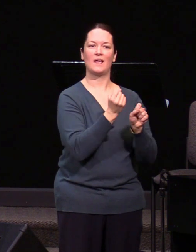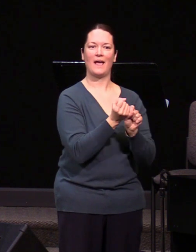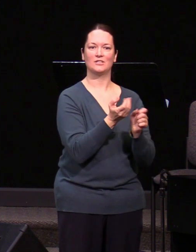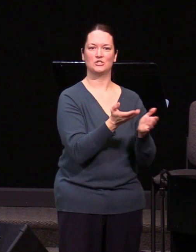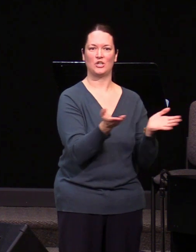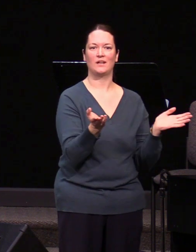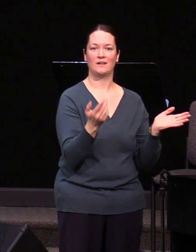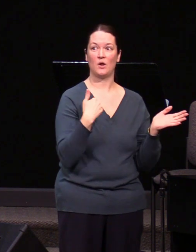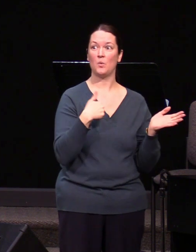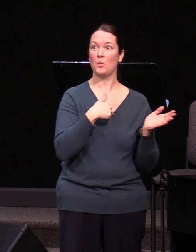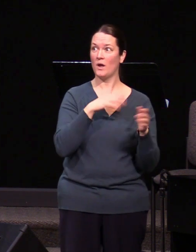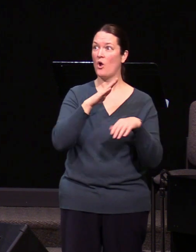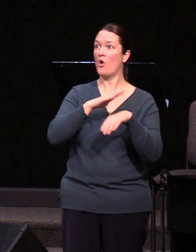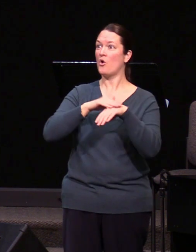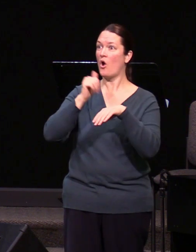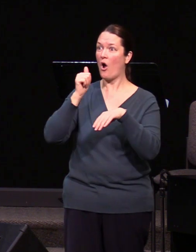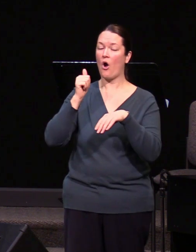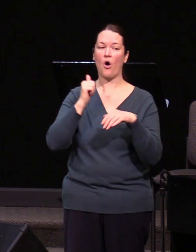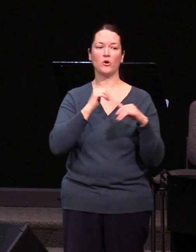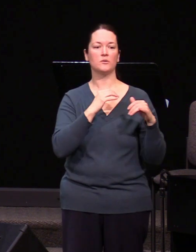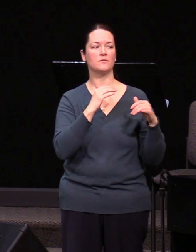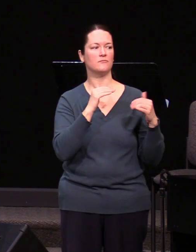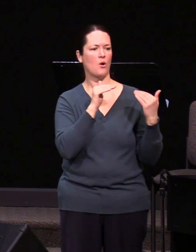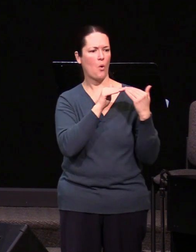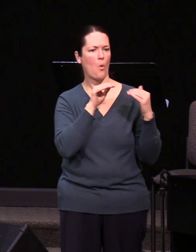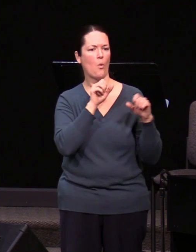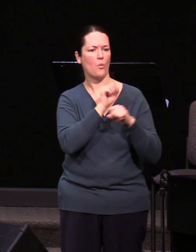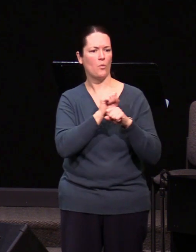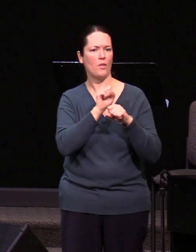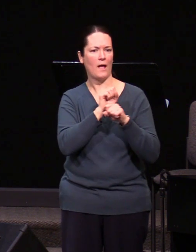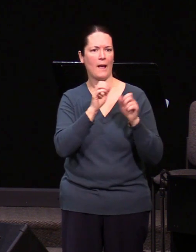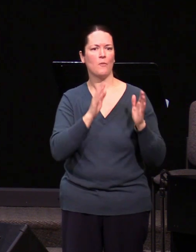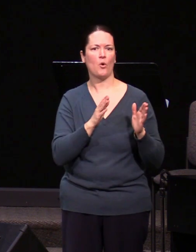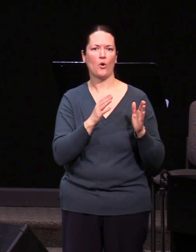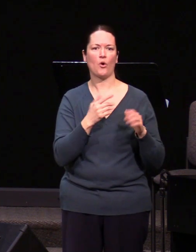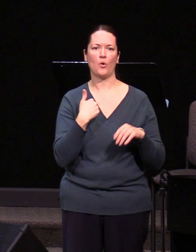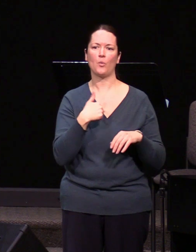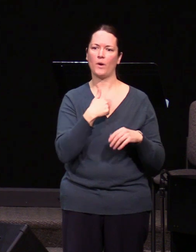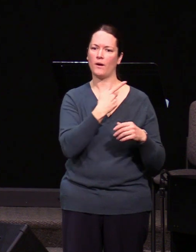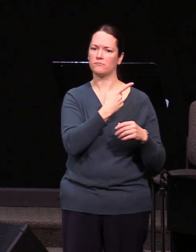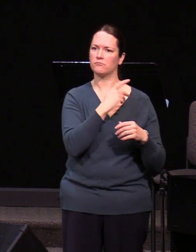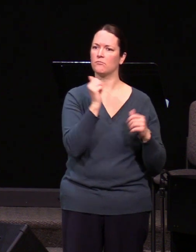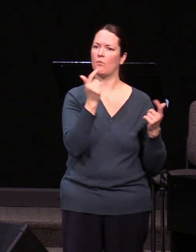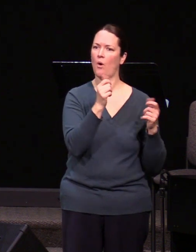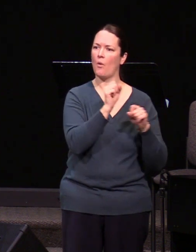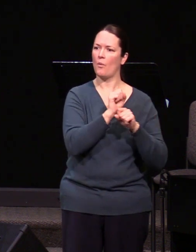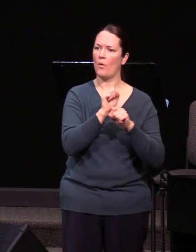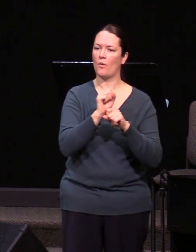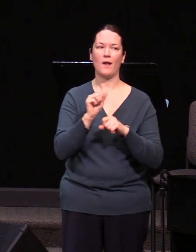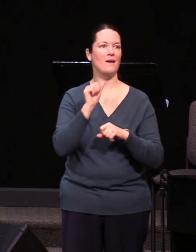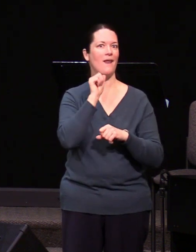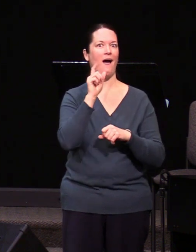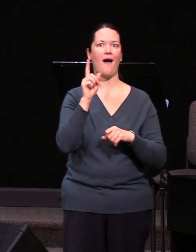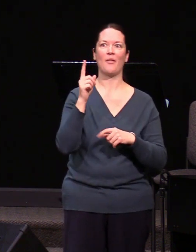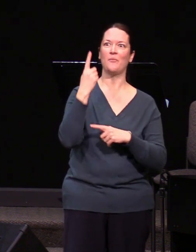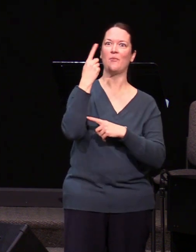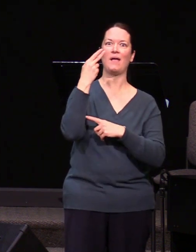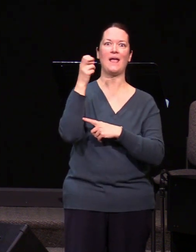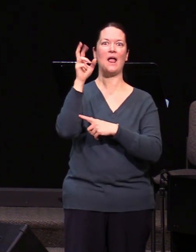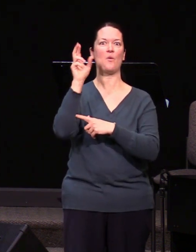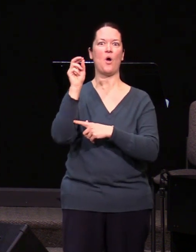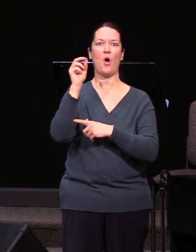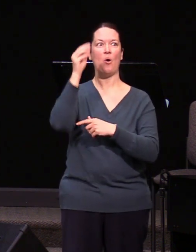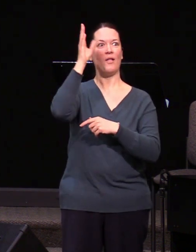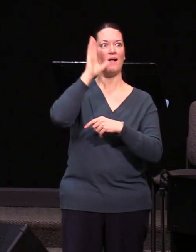We are called to be co-laborers in that mission. We're not called to be the lone hero. We're not called to be the